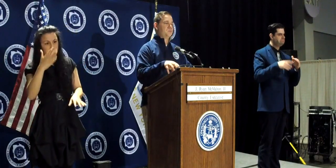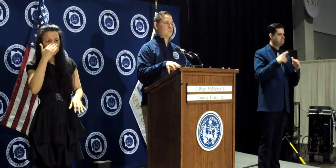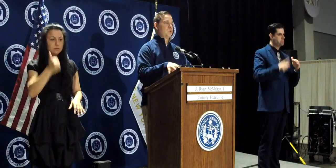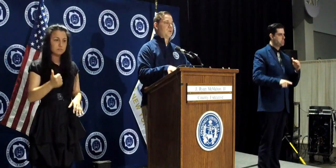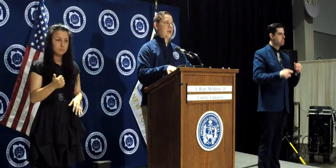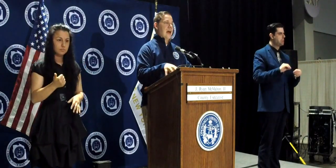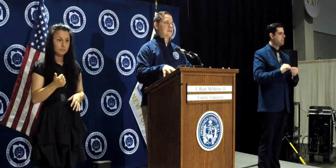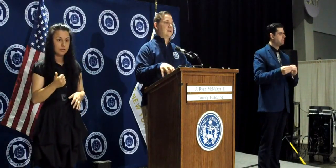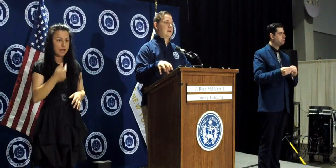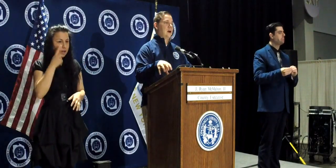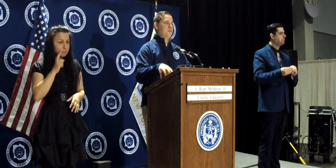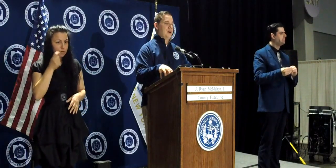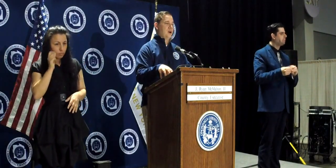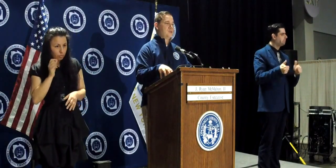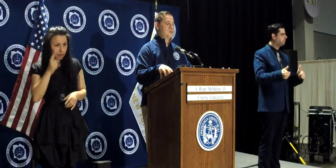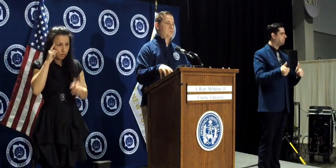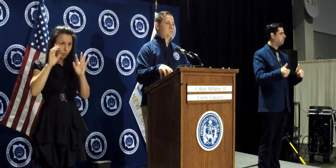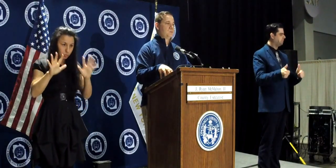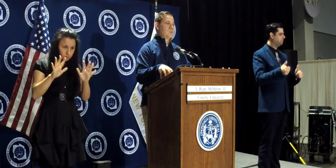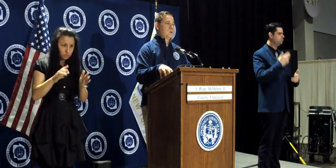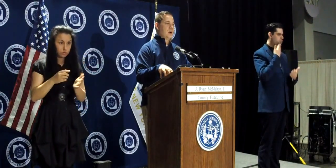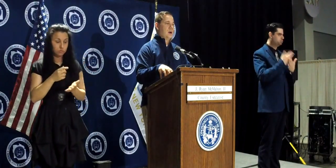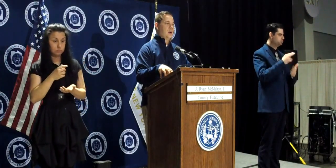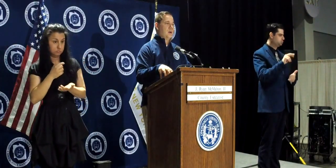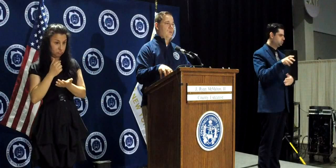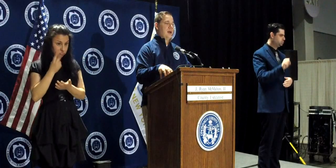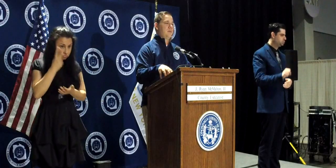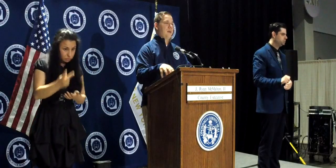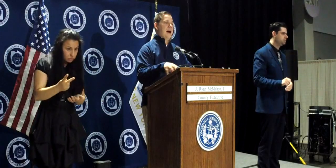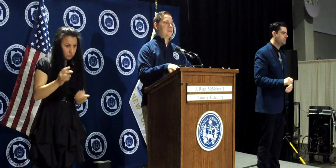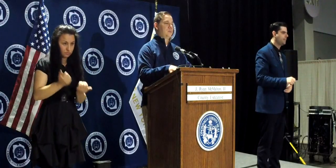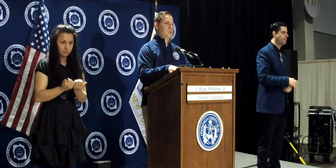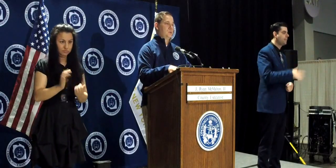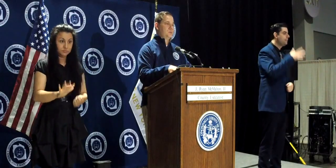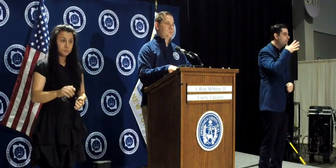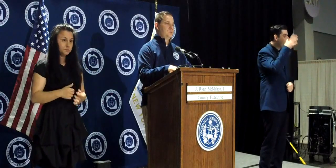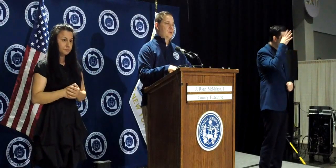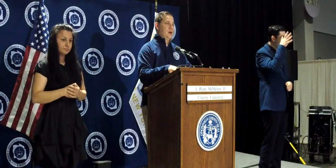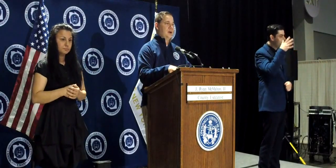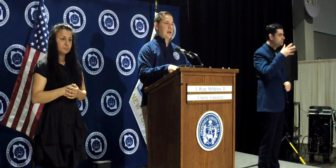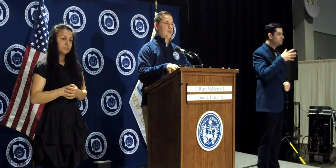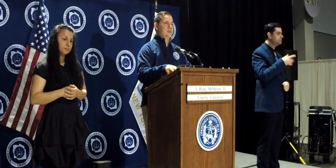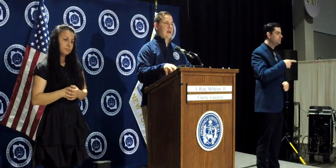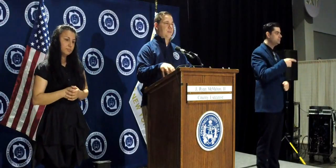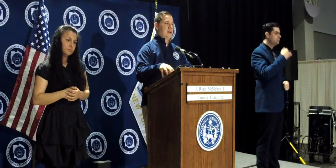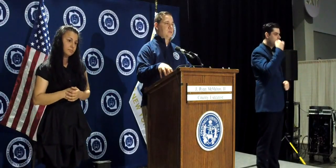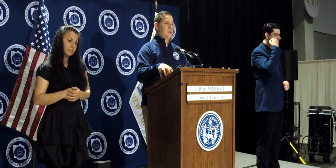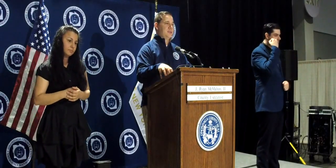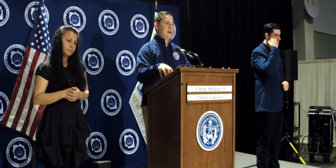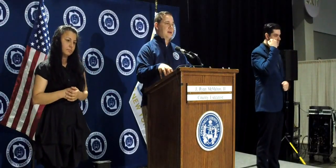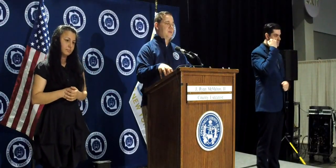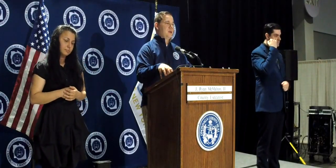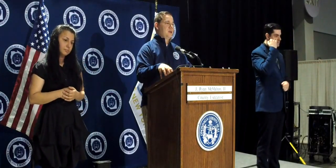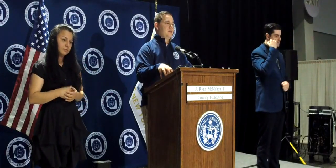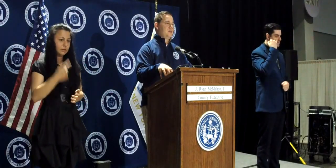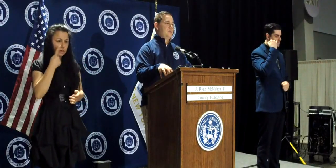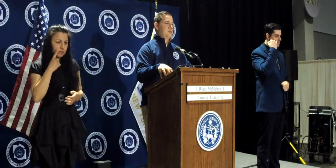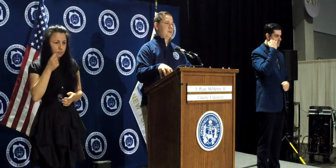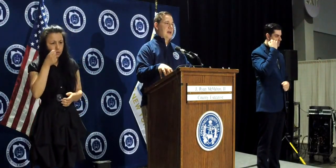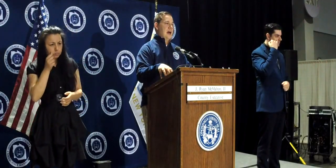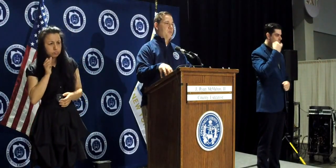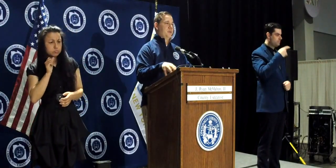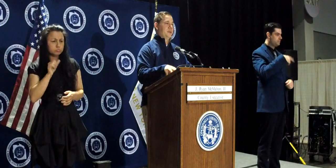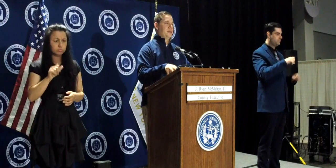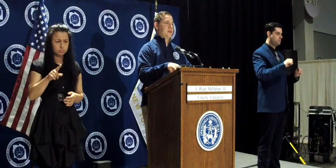challenge. We ask our parents, when possible, and I know it's not possible all the time,